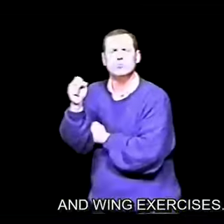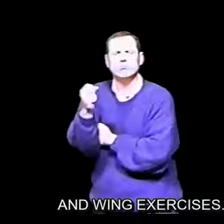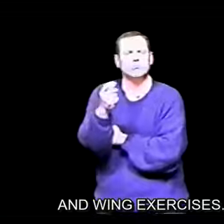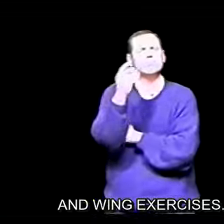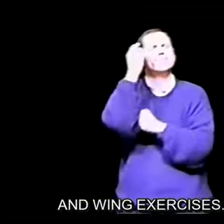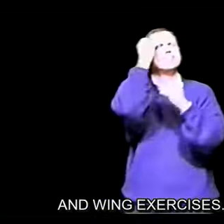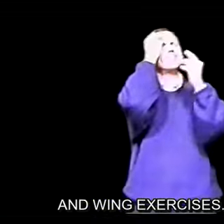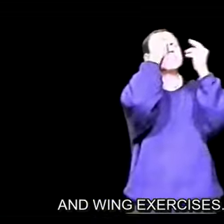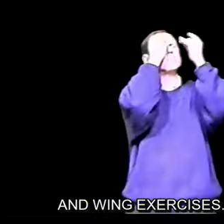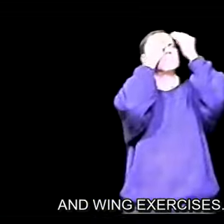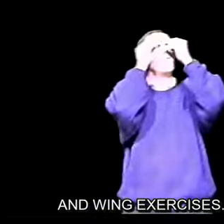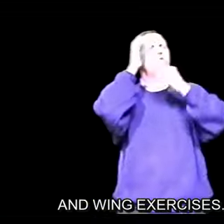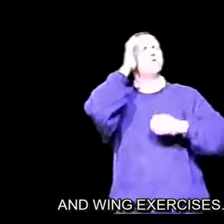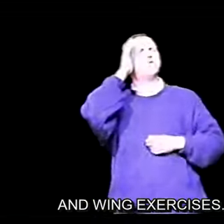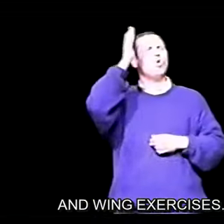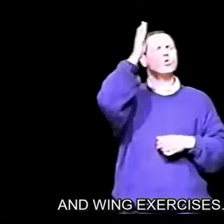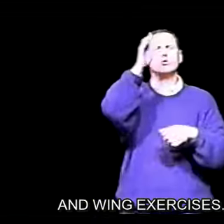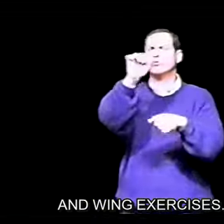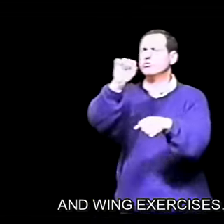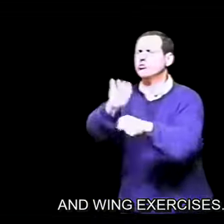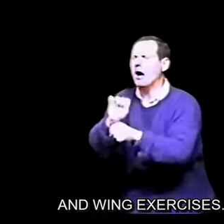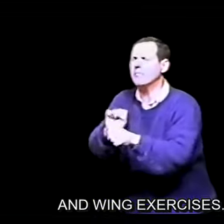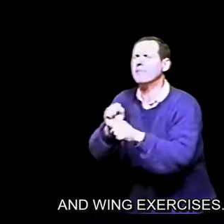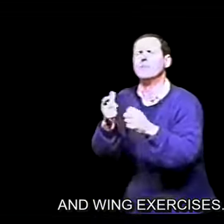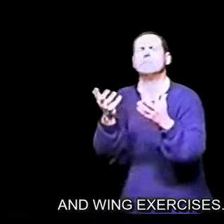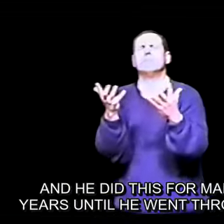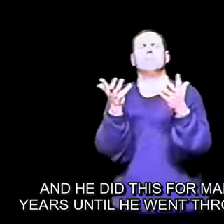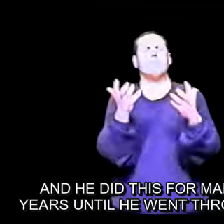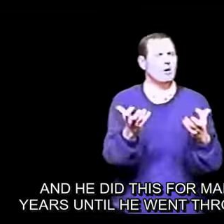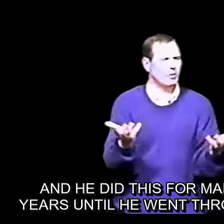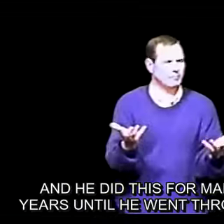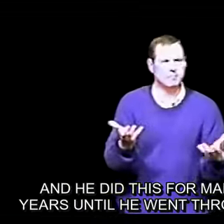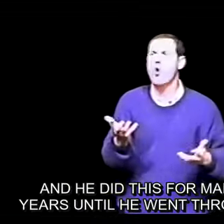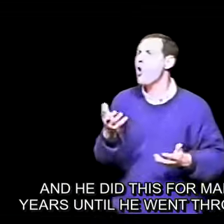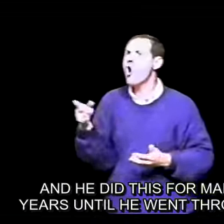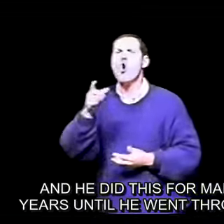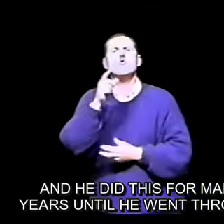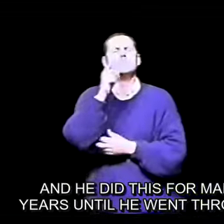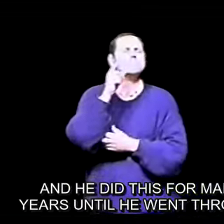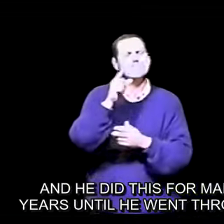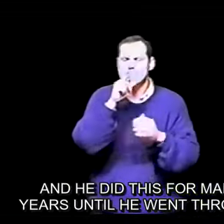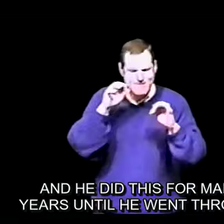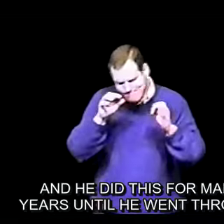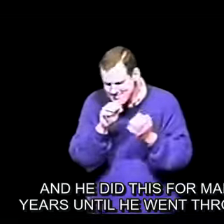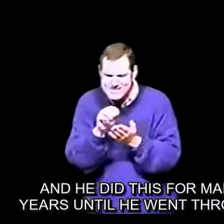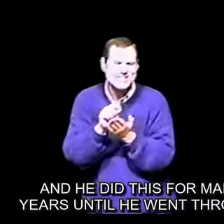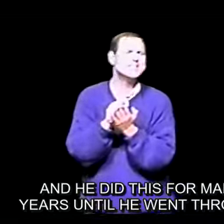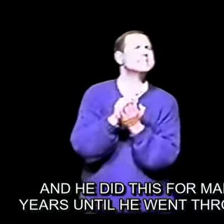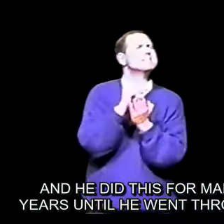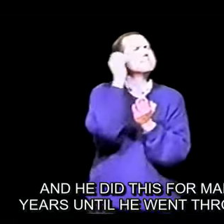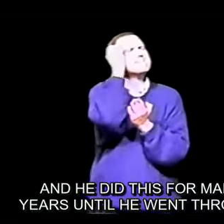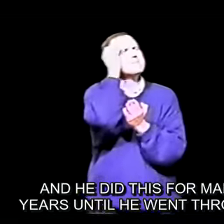wing exercises. And he did this for many years until he went through high